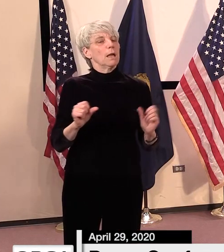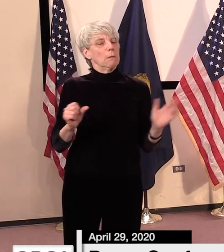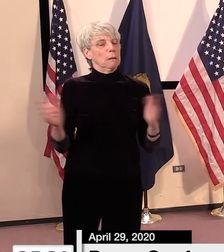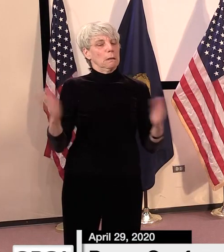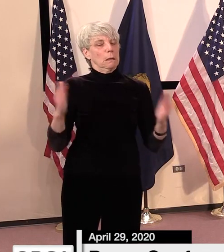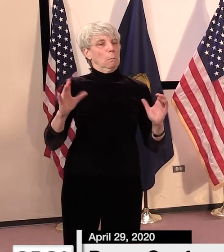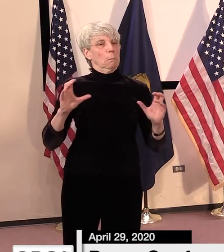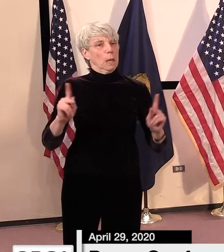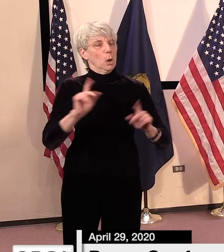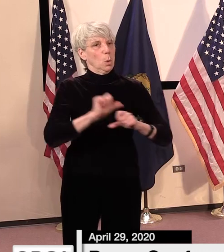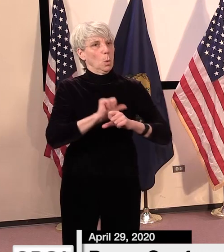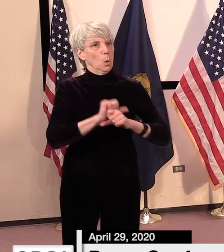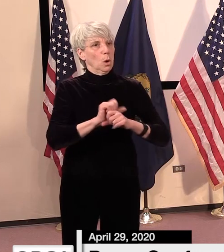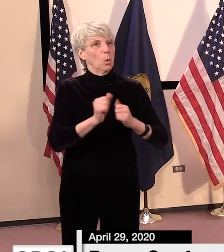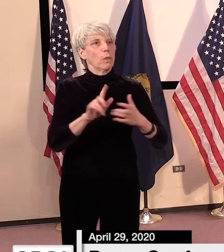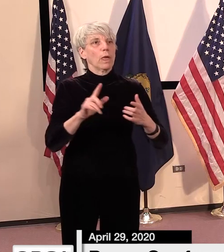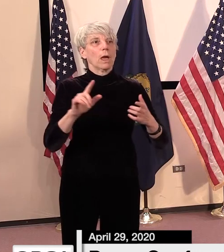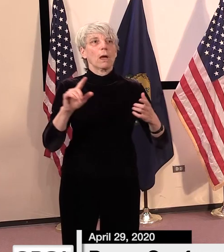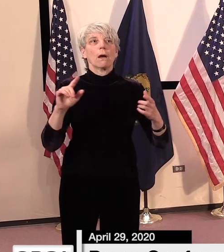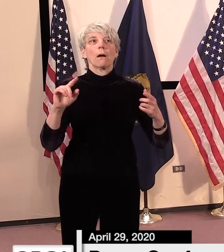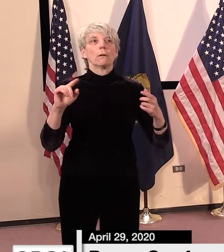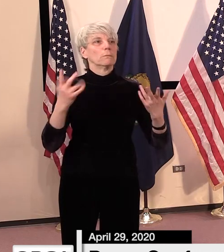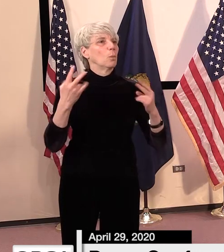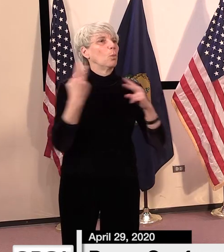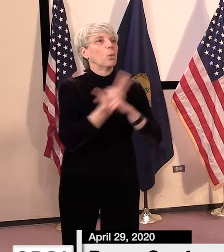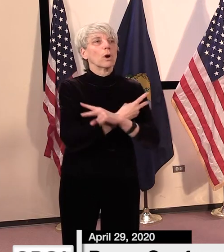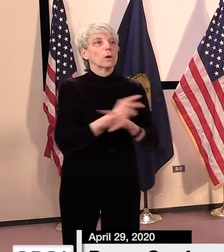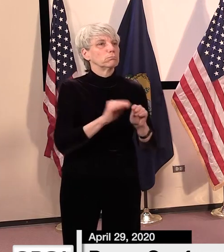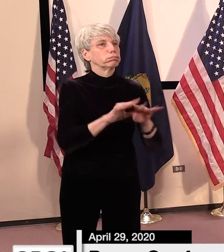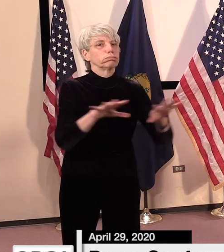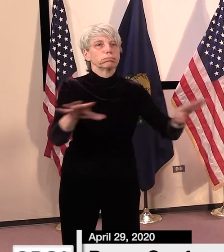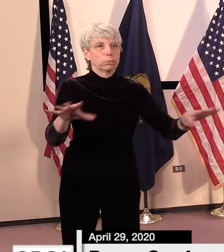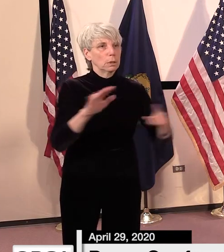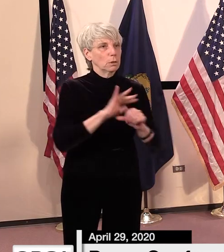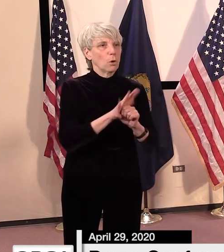work without creating harm to others.